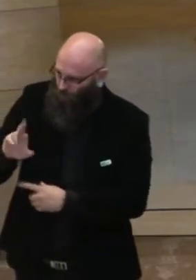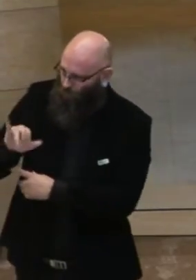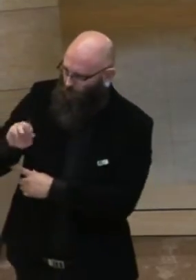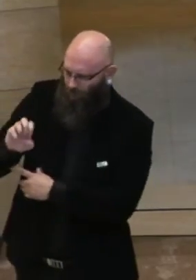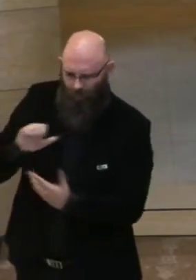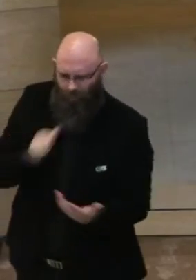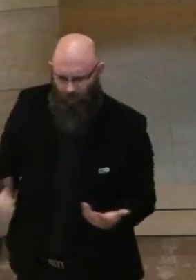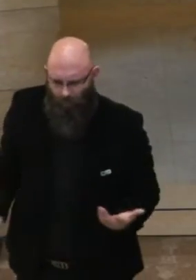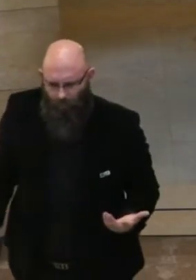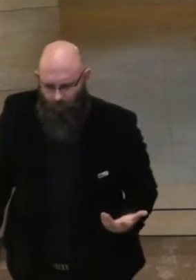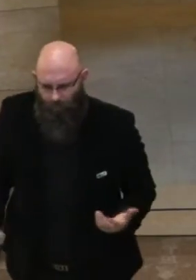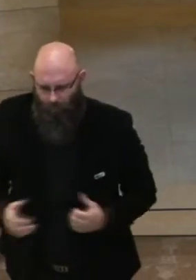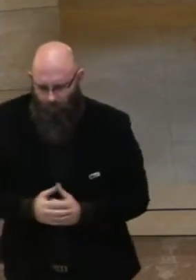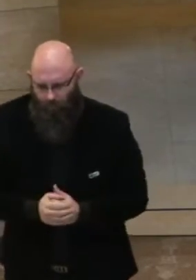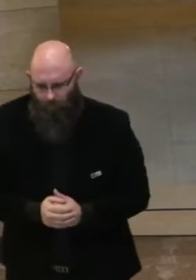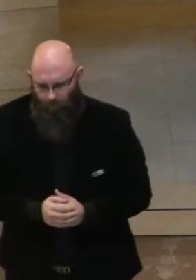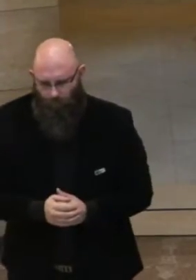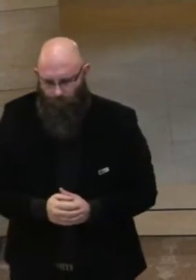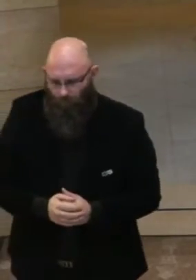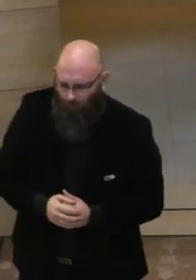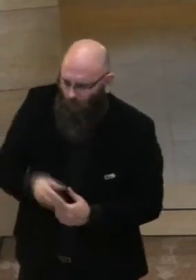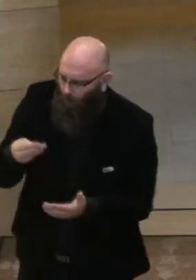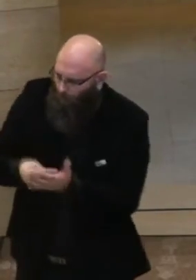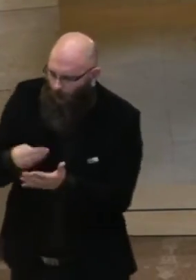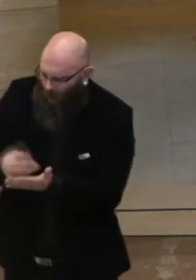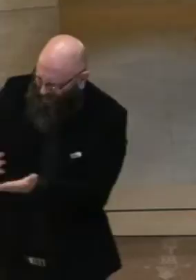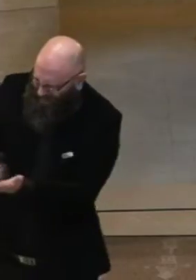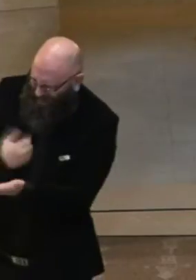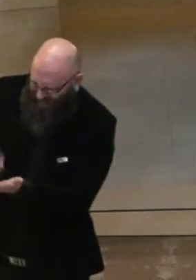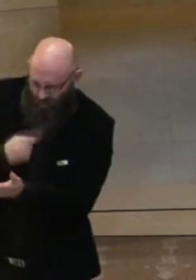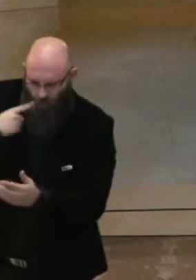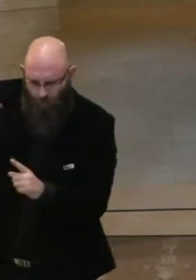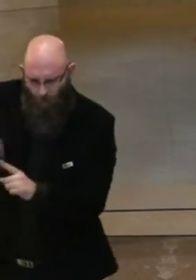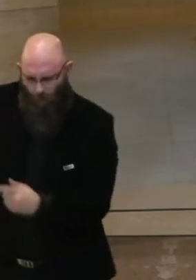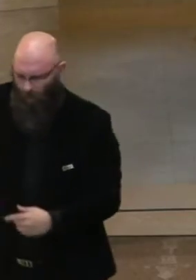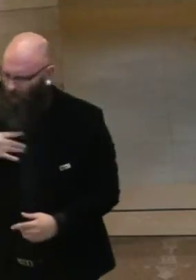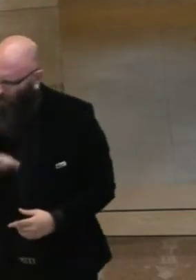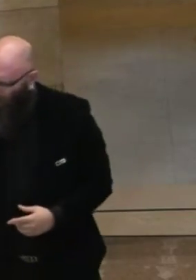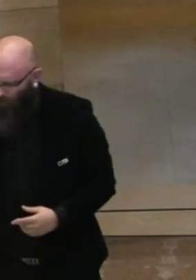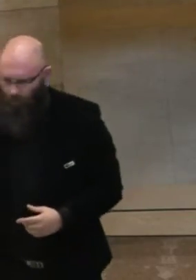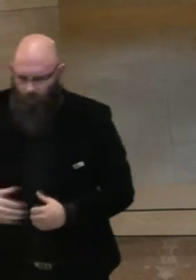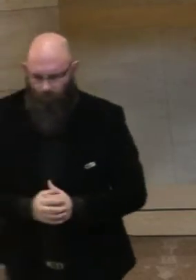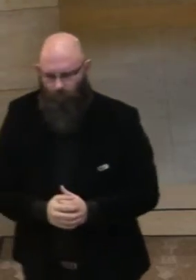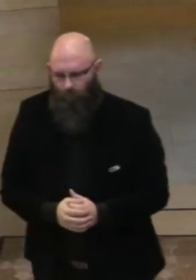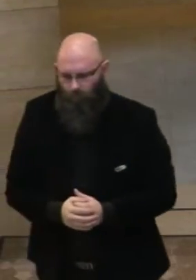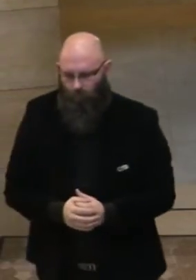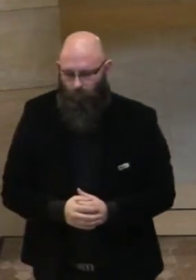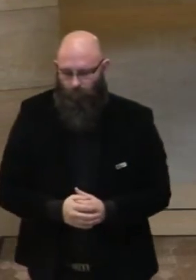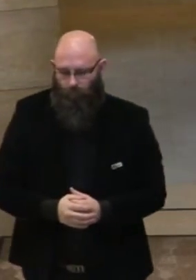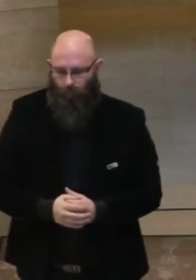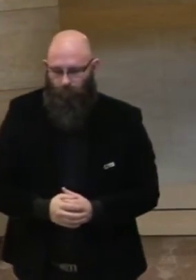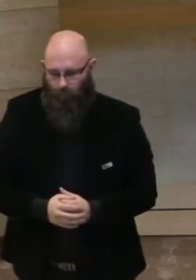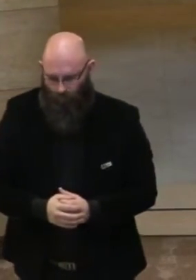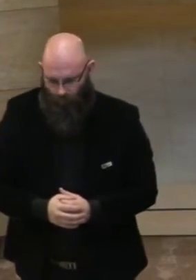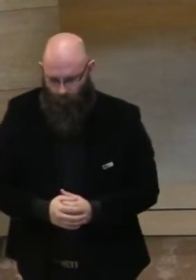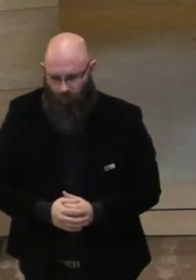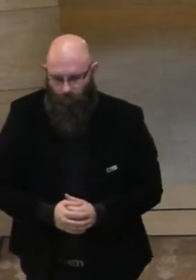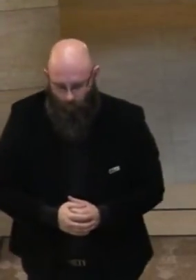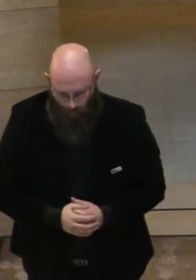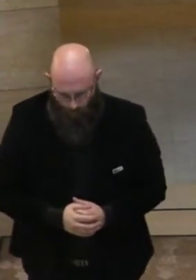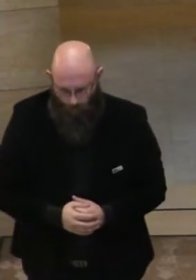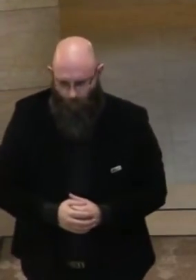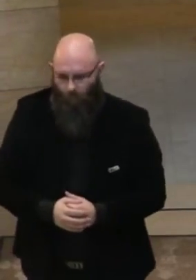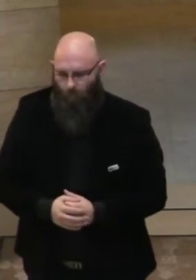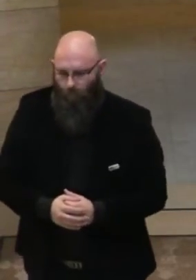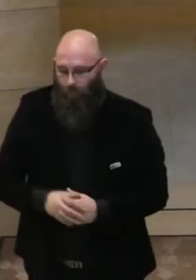profit motive. Moreover, criminalizing vice monetizes crime, which is tantamount to